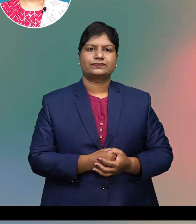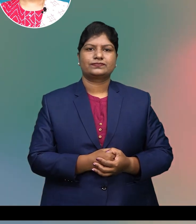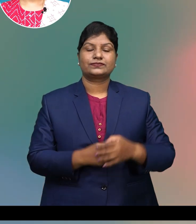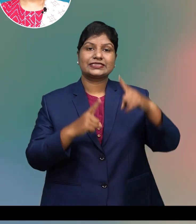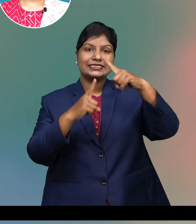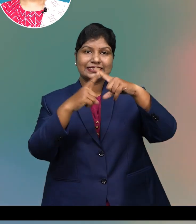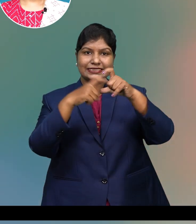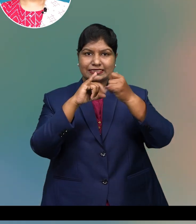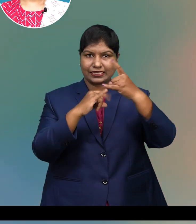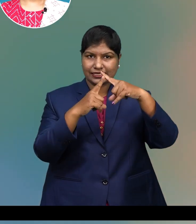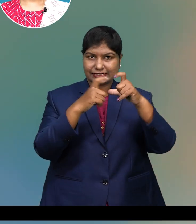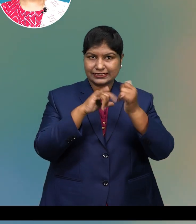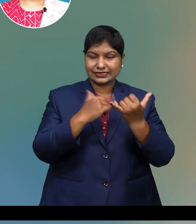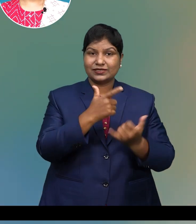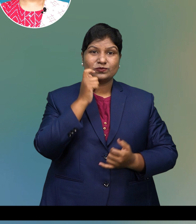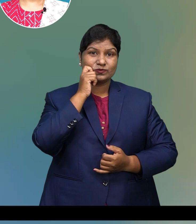testes,